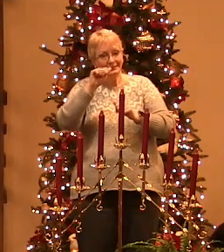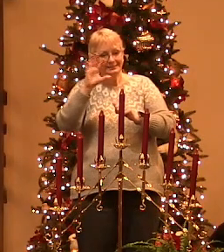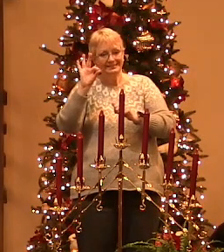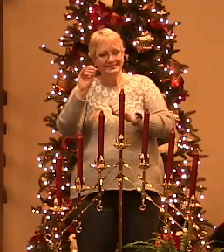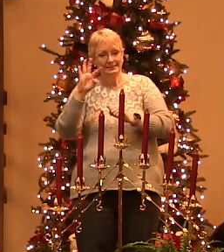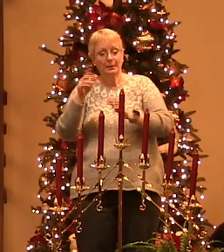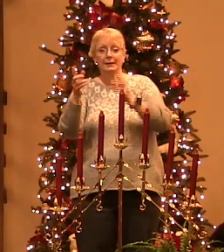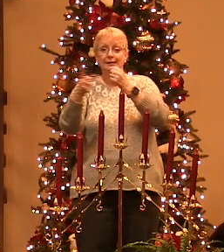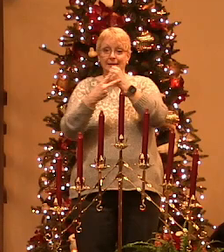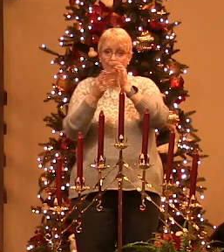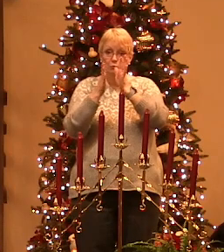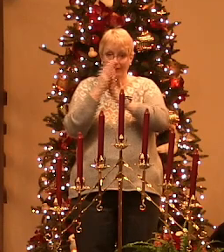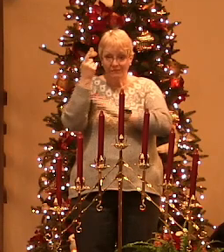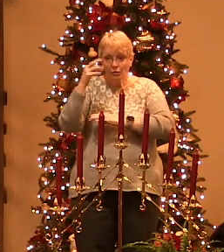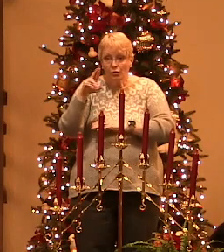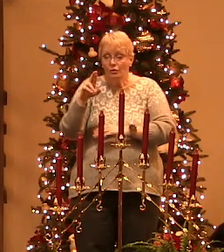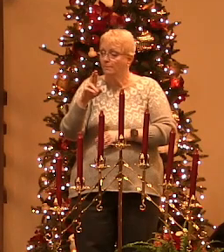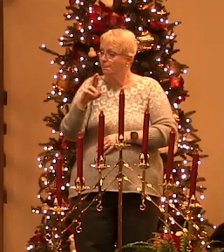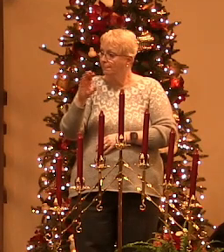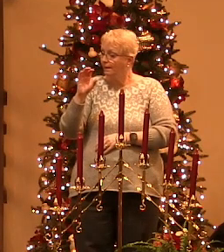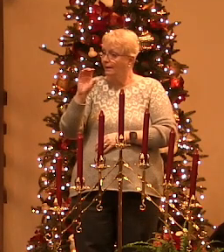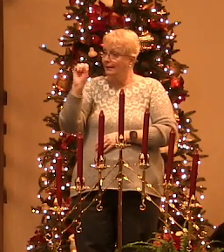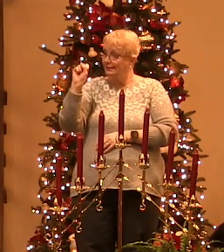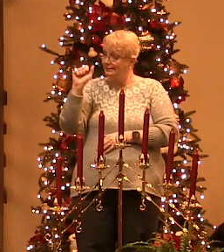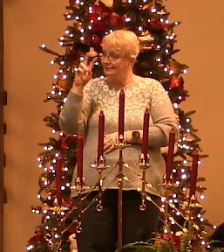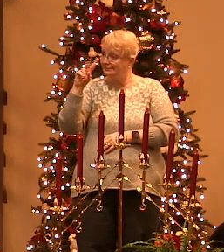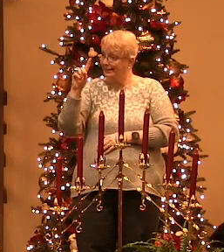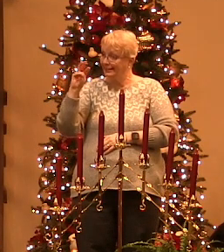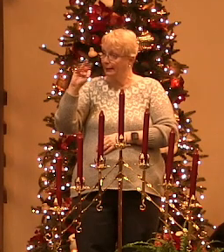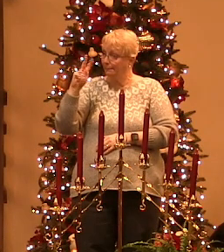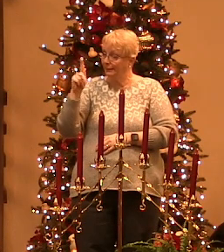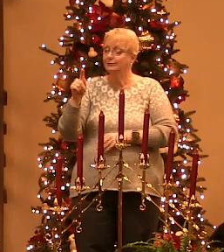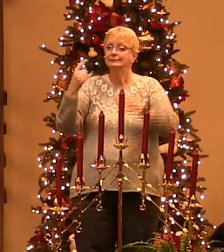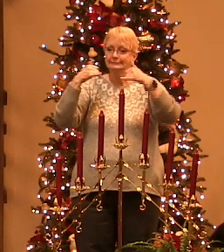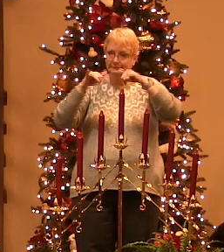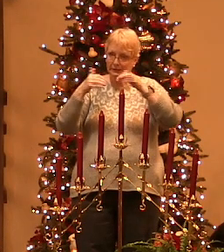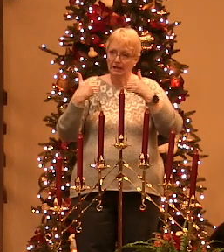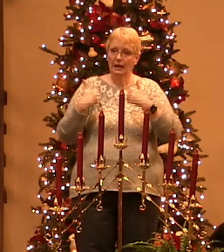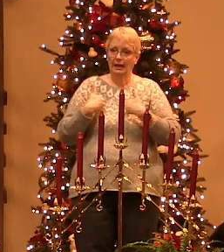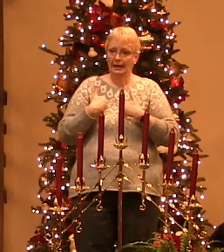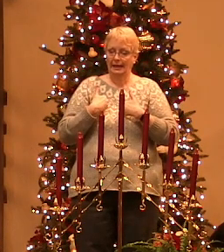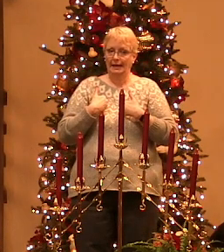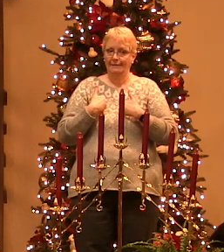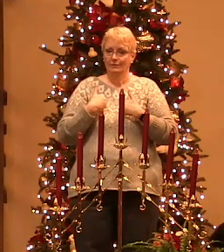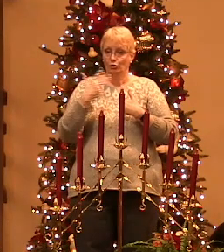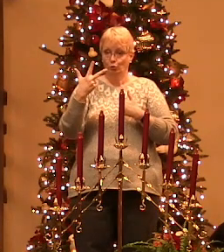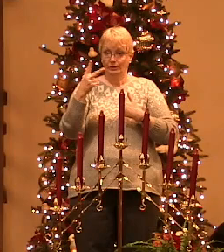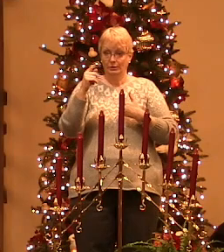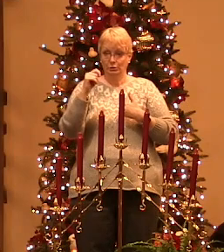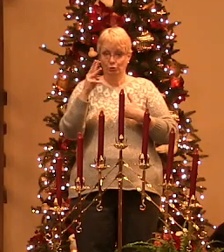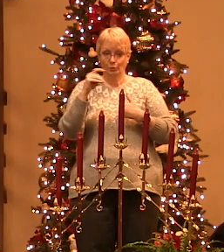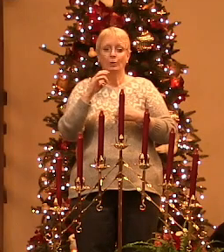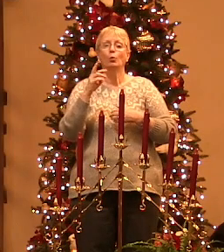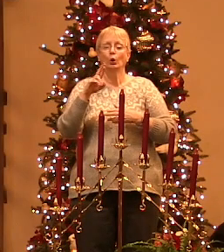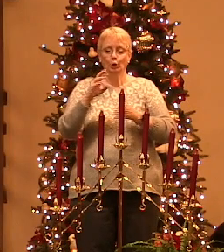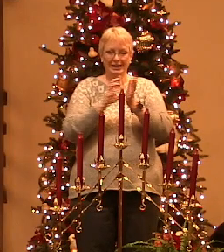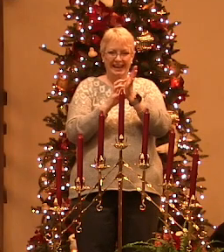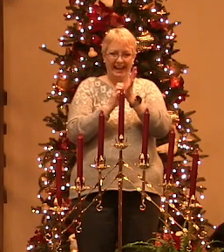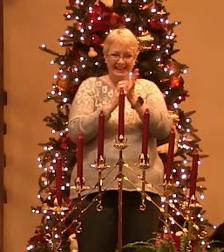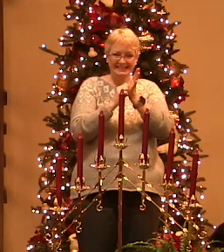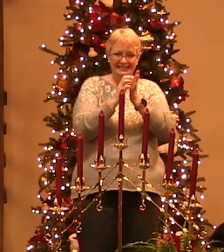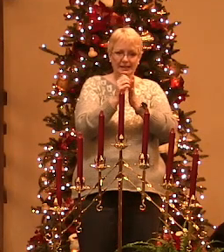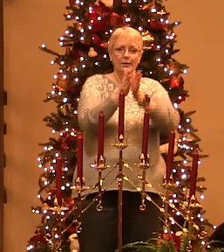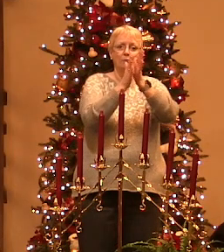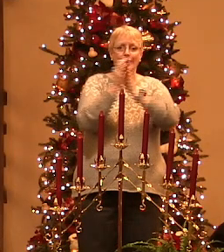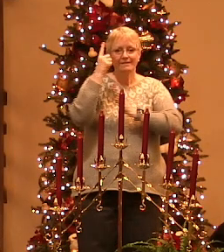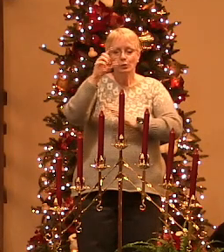praying for Lisa Fink. Sandy Mink, of course, you know, she still had those three tumors. It was determined that they are cancer, so pray